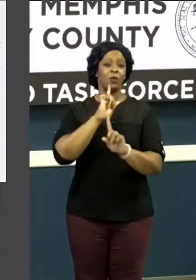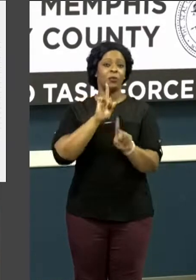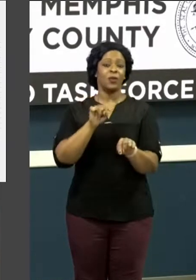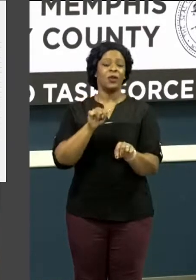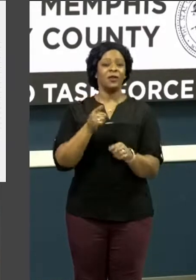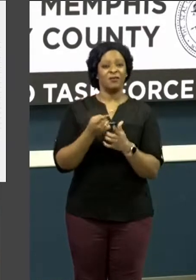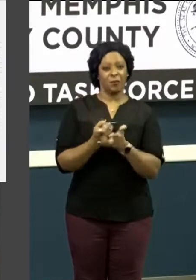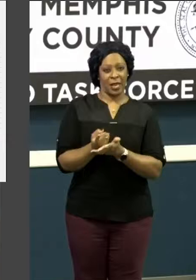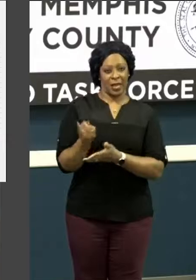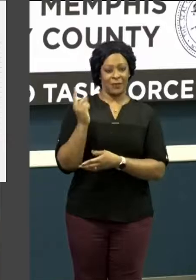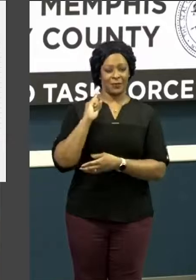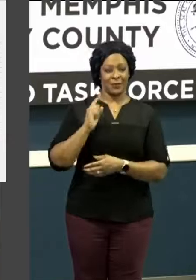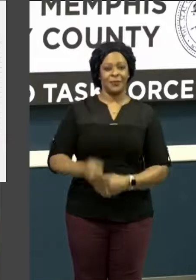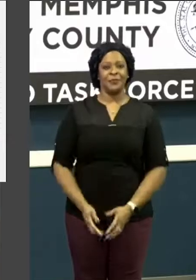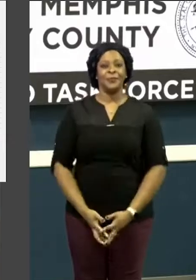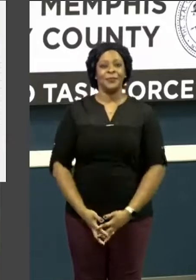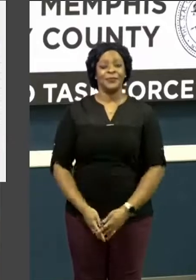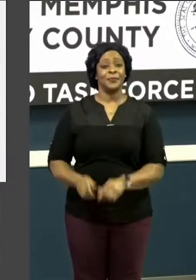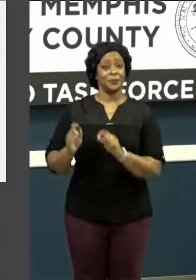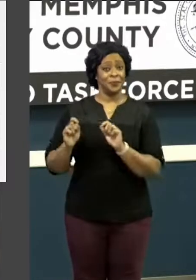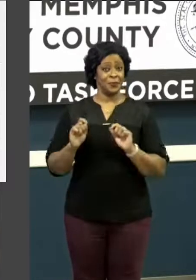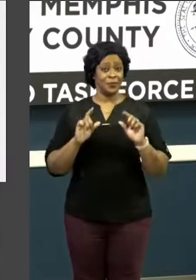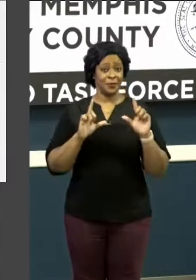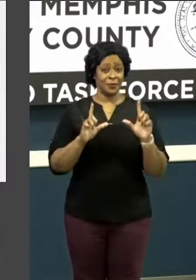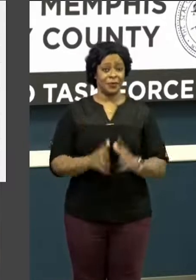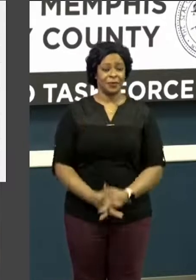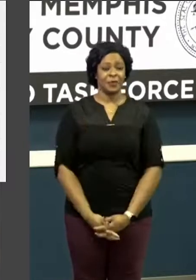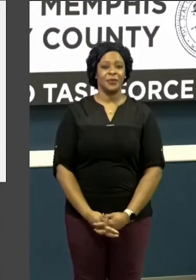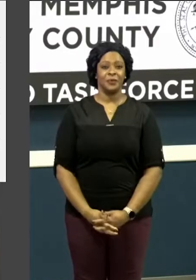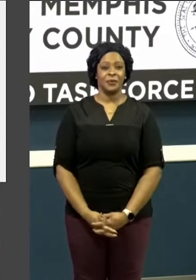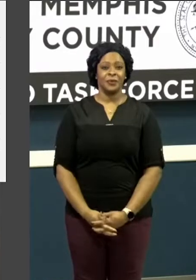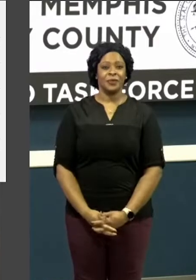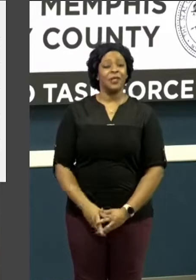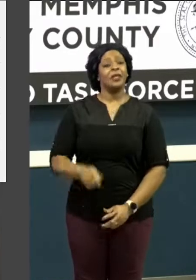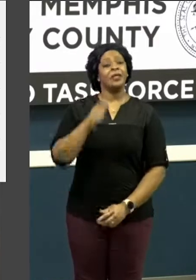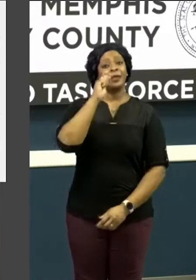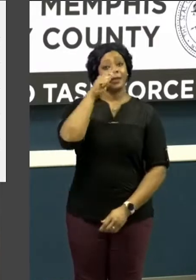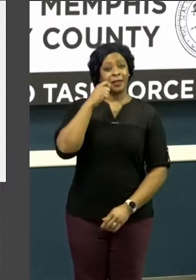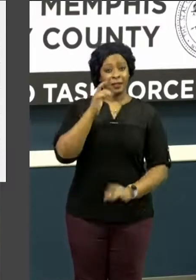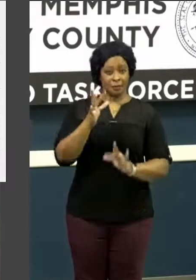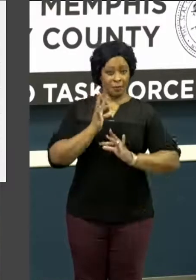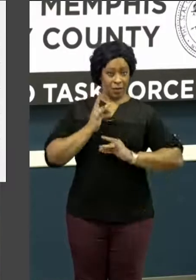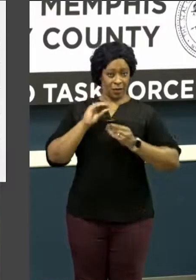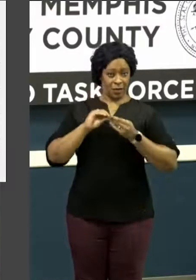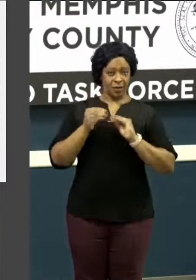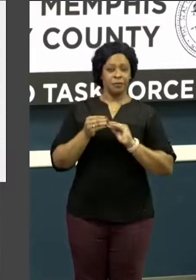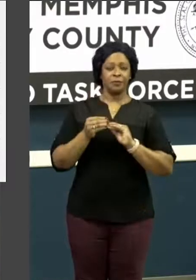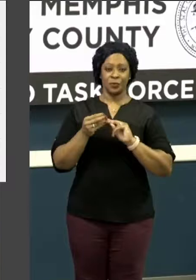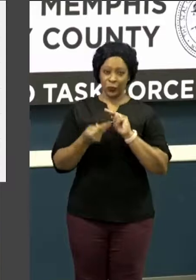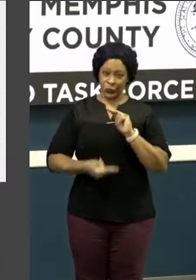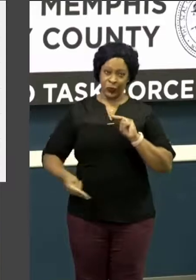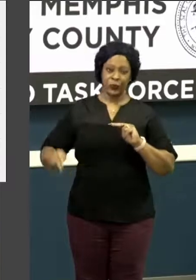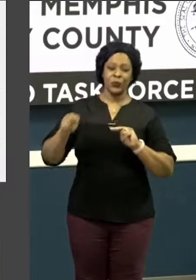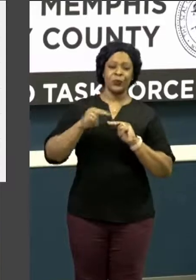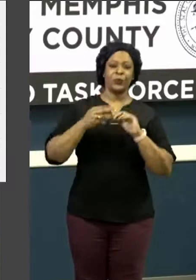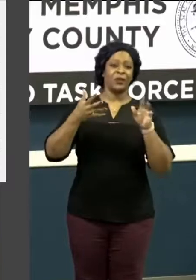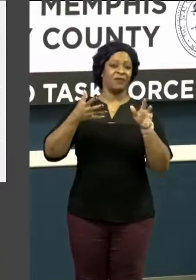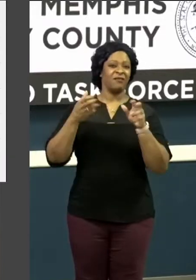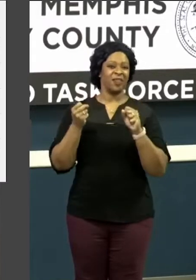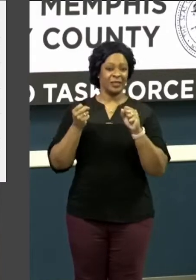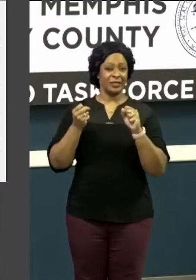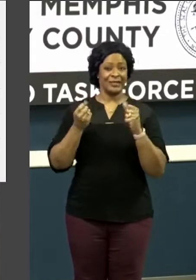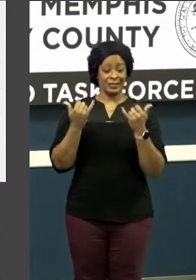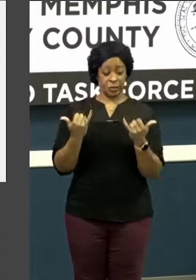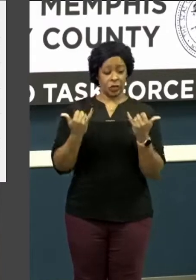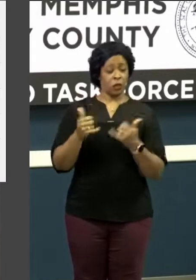this time last week. Next slide. The test positivity rate has increased rapidly and is currently